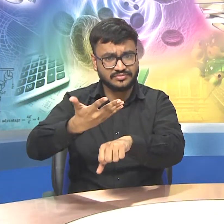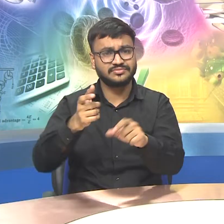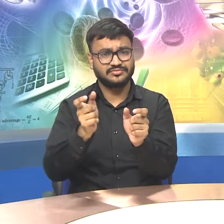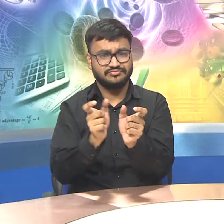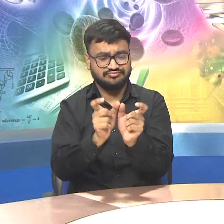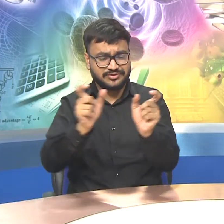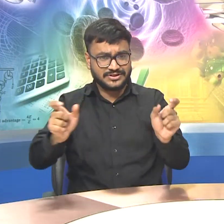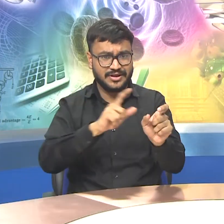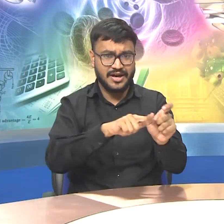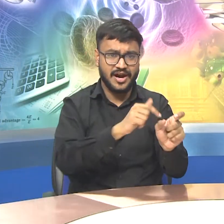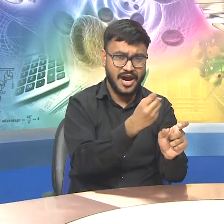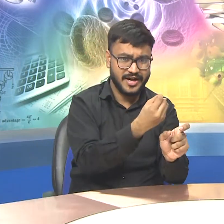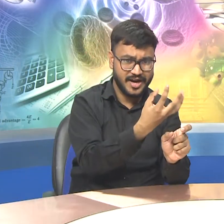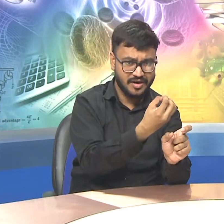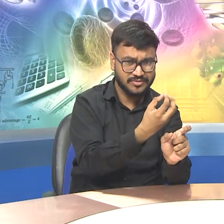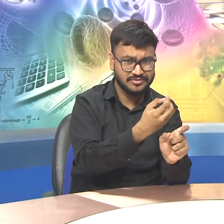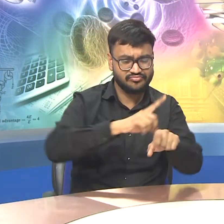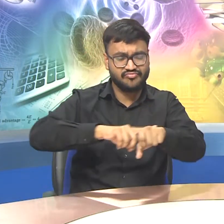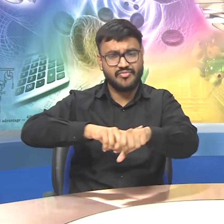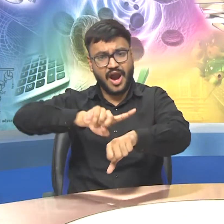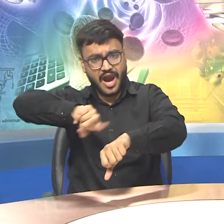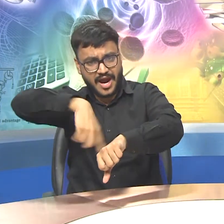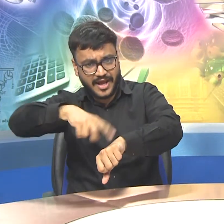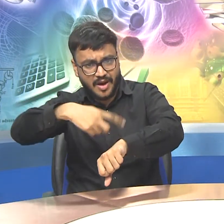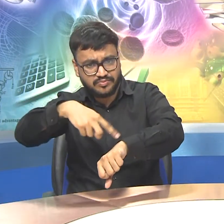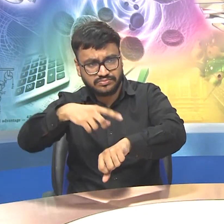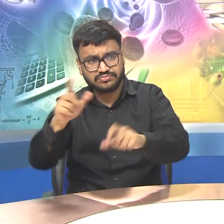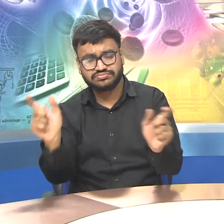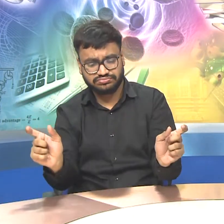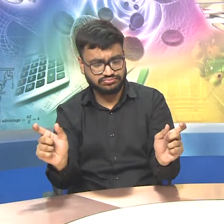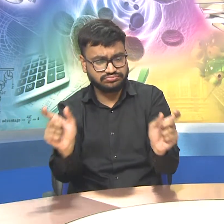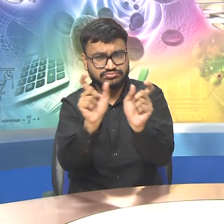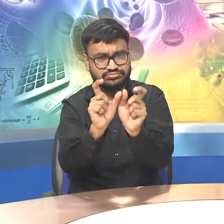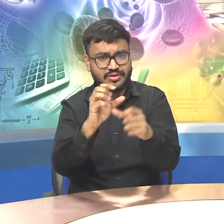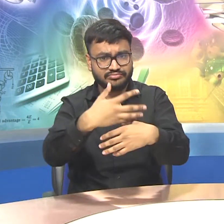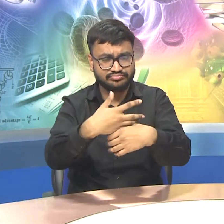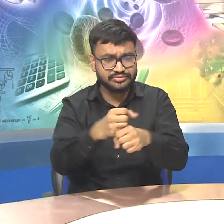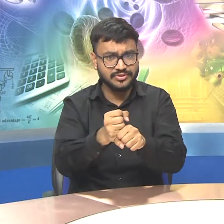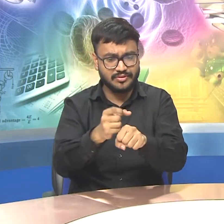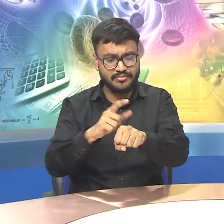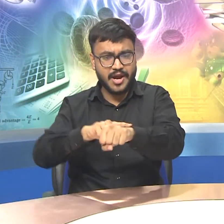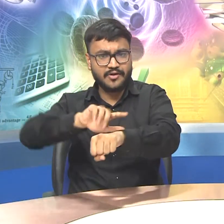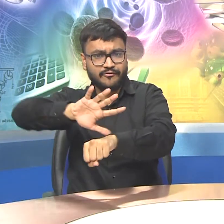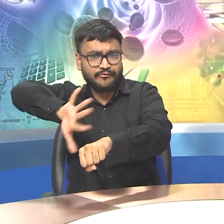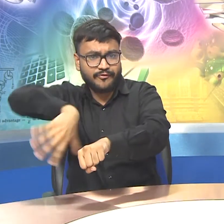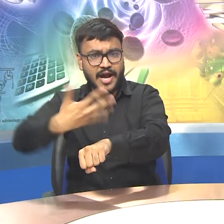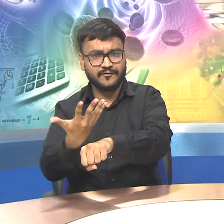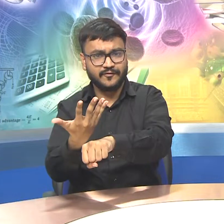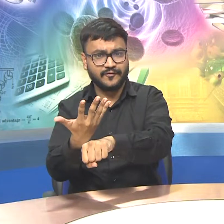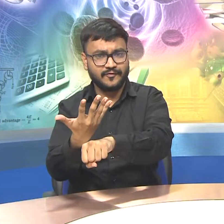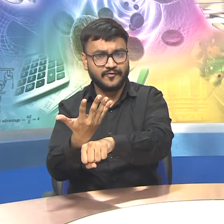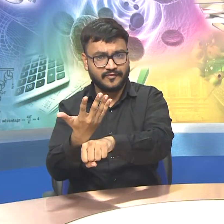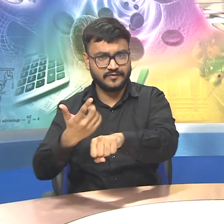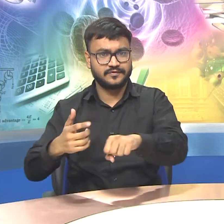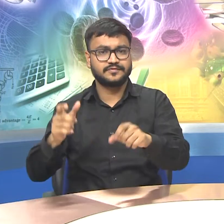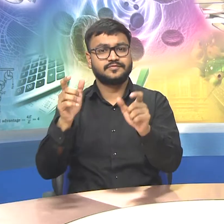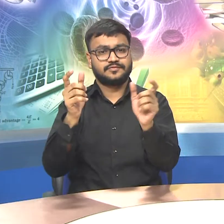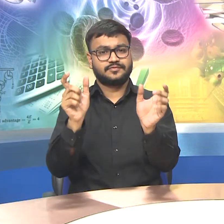For example, 2 hours. The sign of 2 along with the hours. So we get the